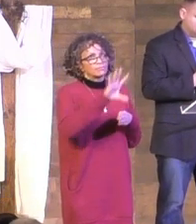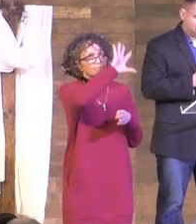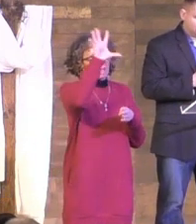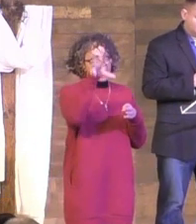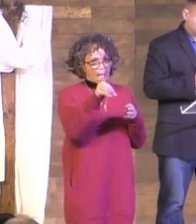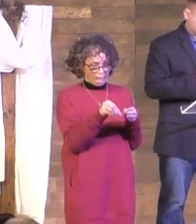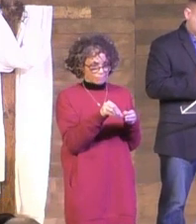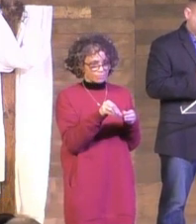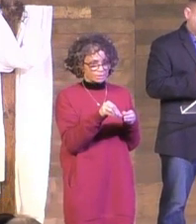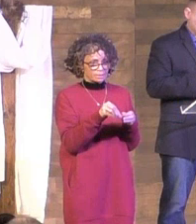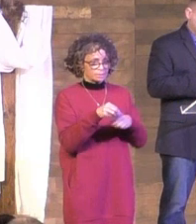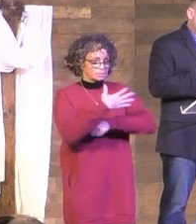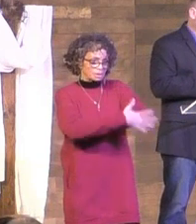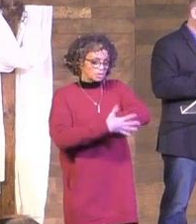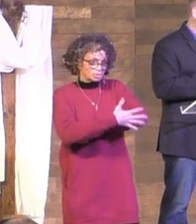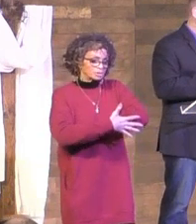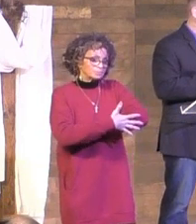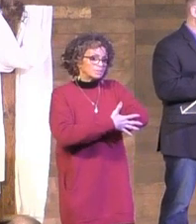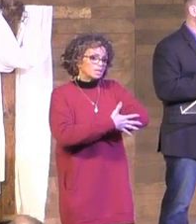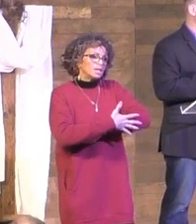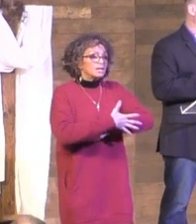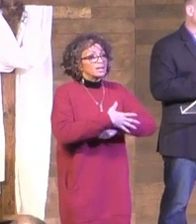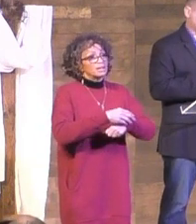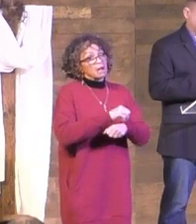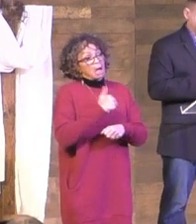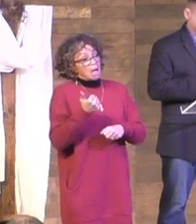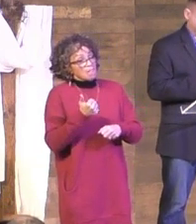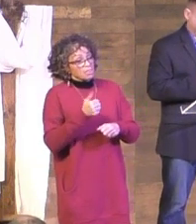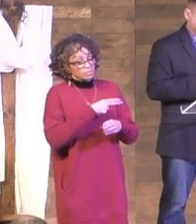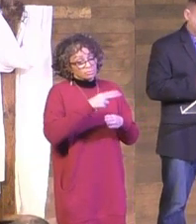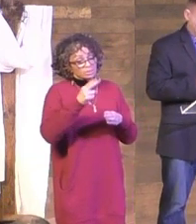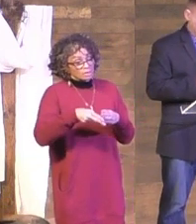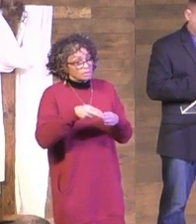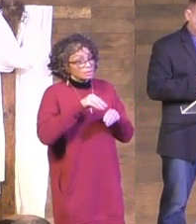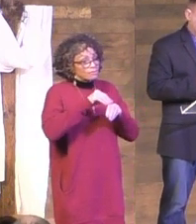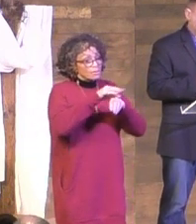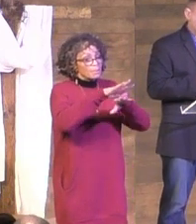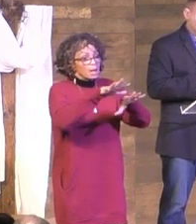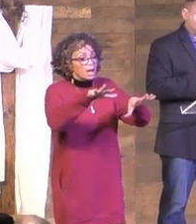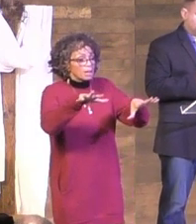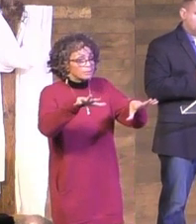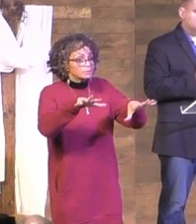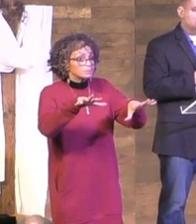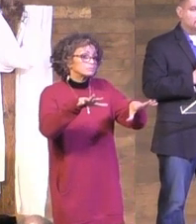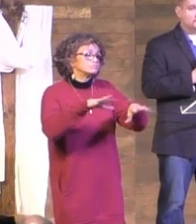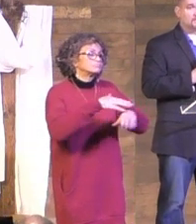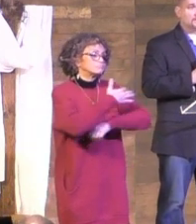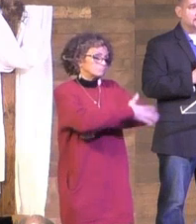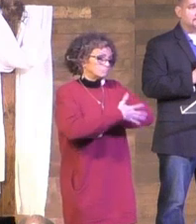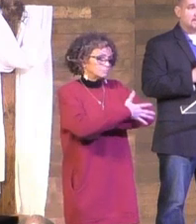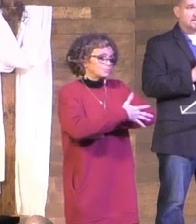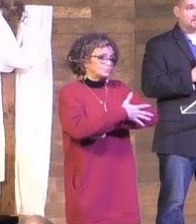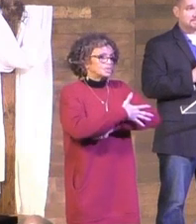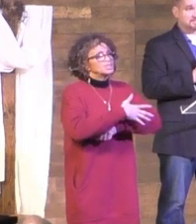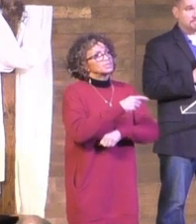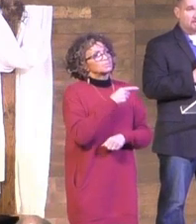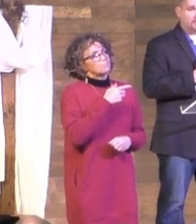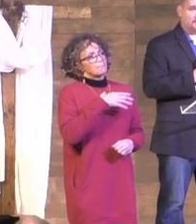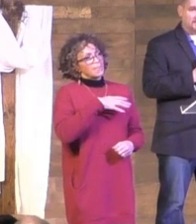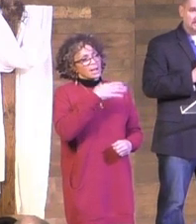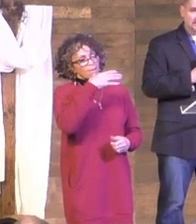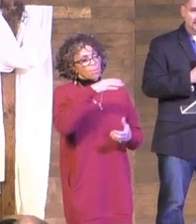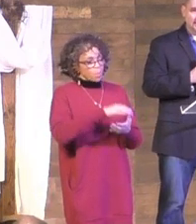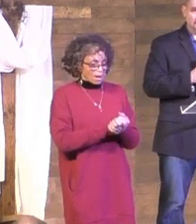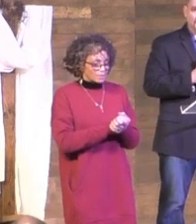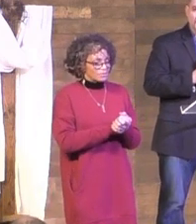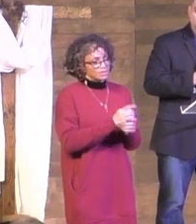areas, from the Philippines to American Indian. She's basically from everywhere, so right now she's in the back prepping